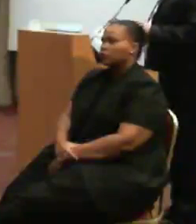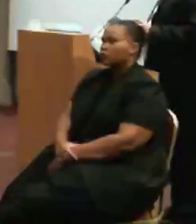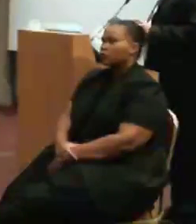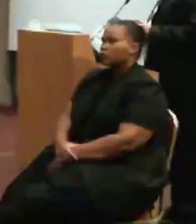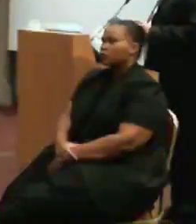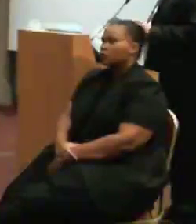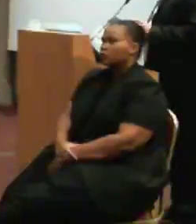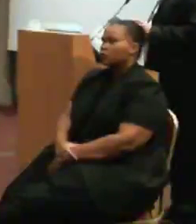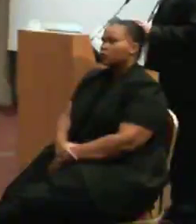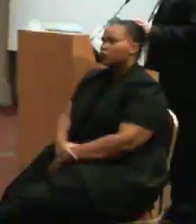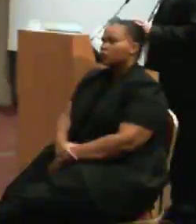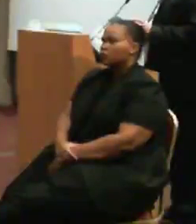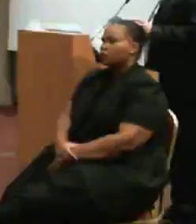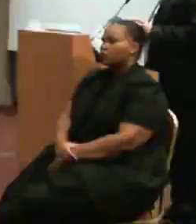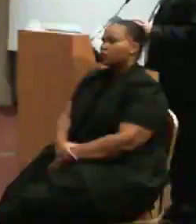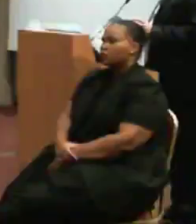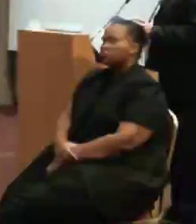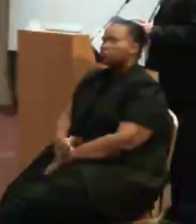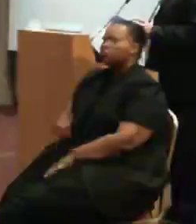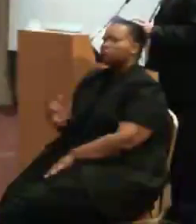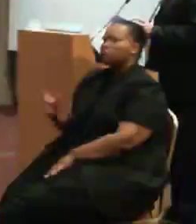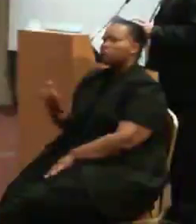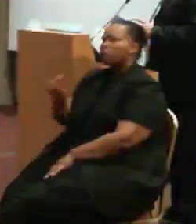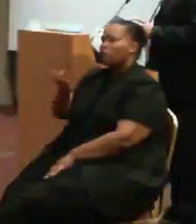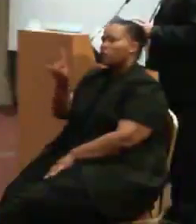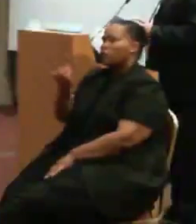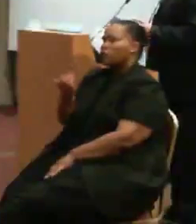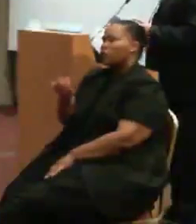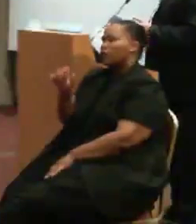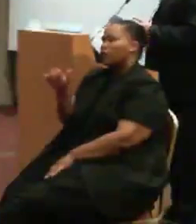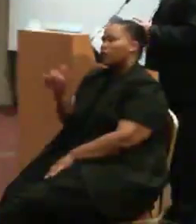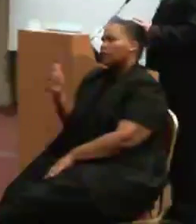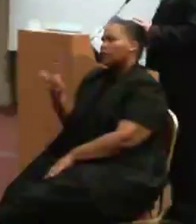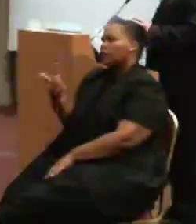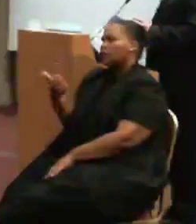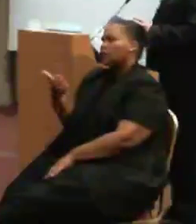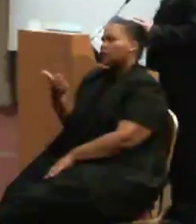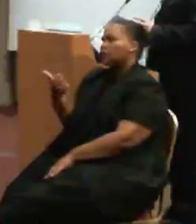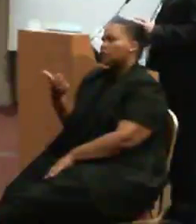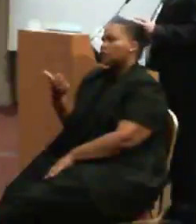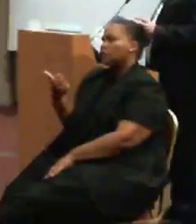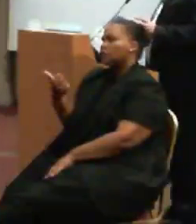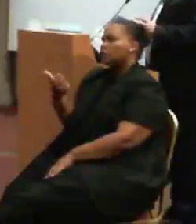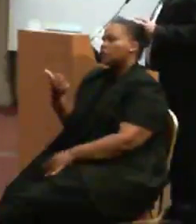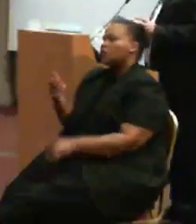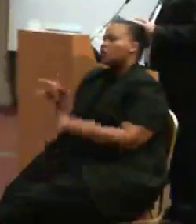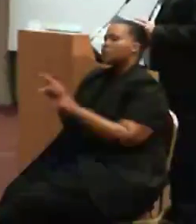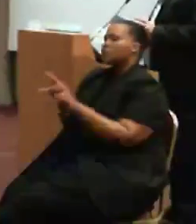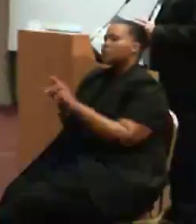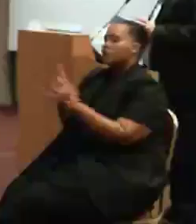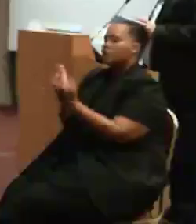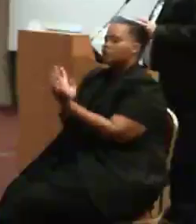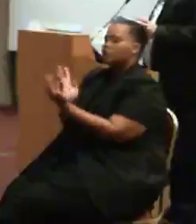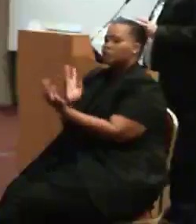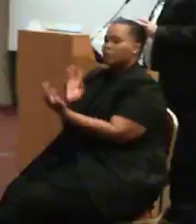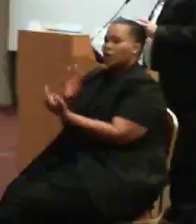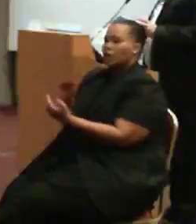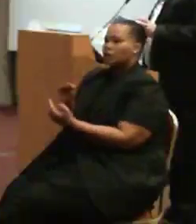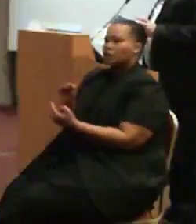I think another question that arises is, as the panel has asked, is what is cost